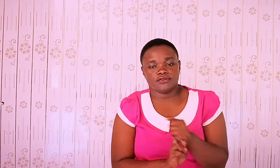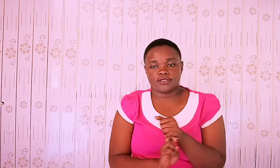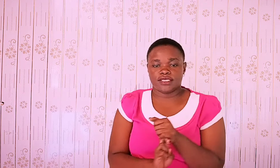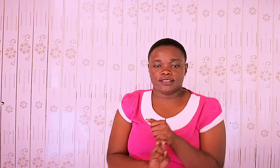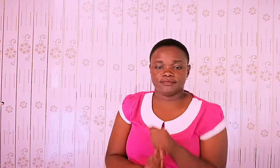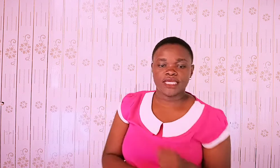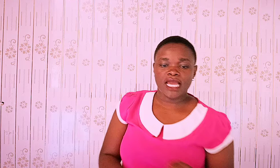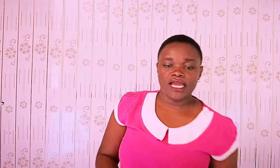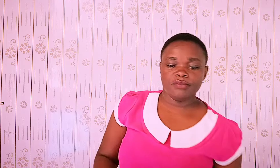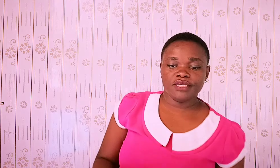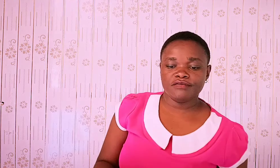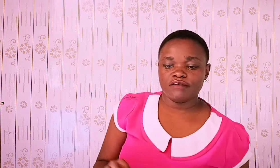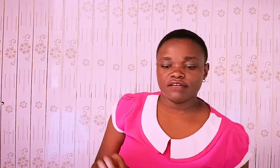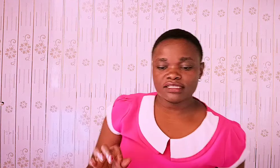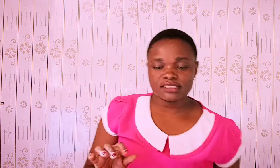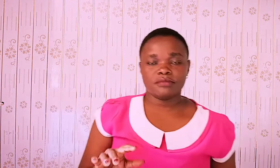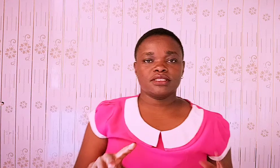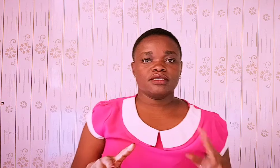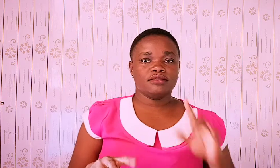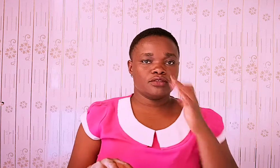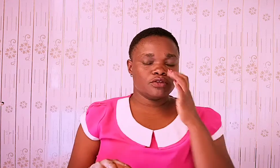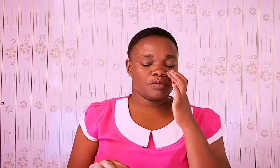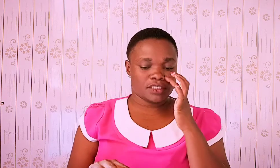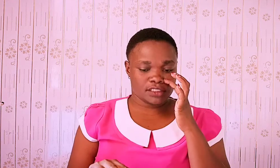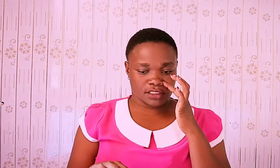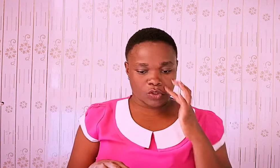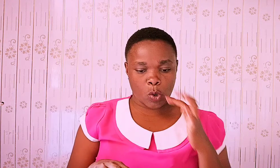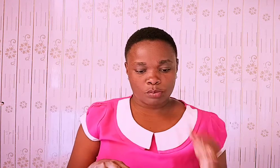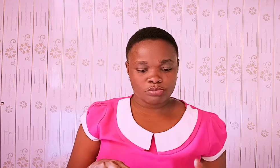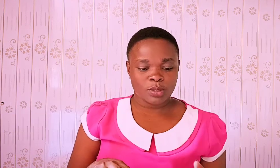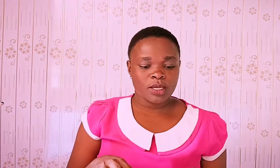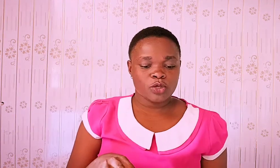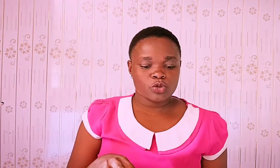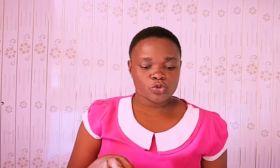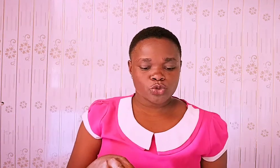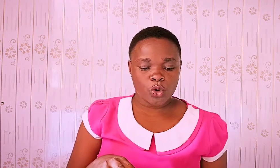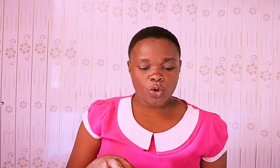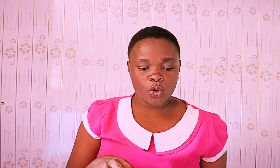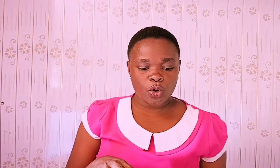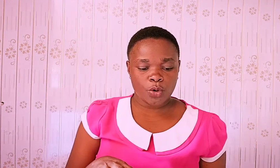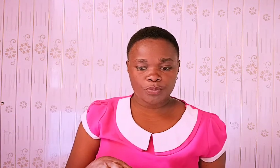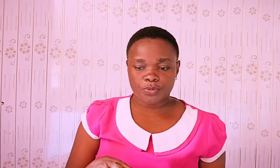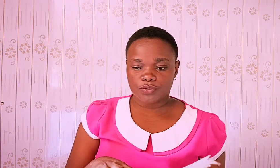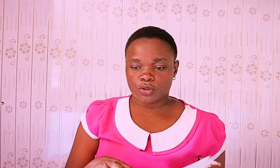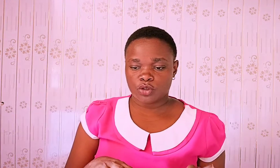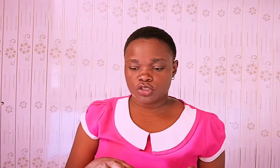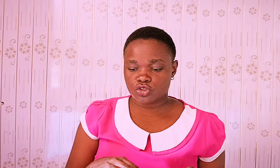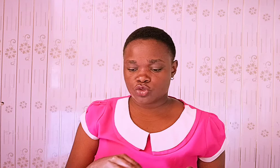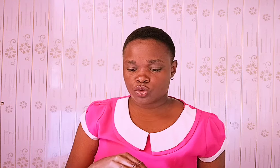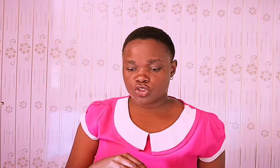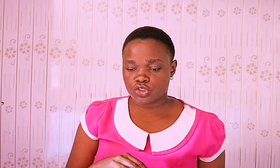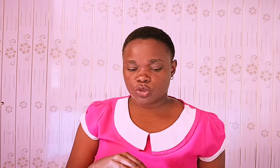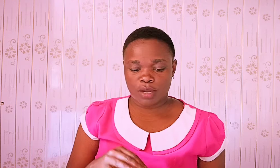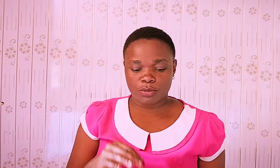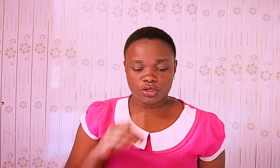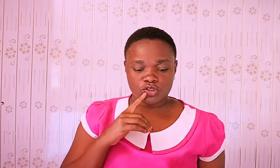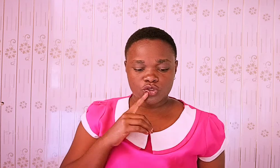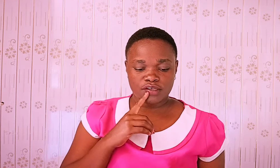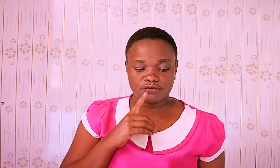Okay. I believe you have learned something. Do practice at home. So we are going to continue. I'm going to give you